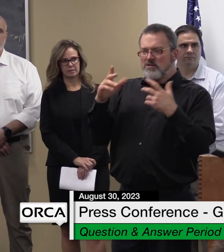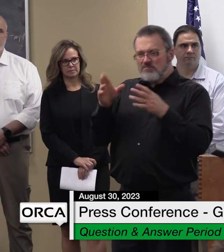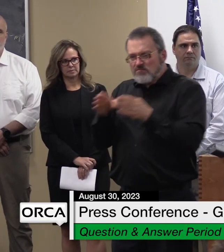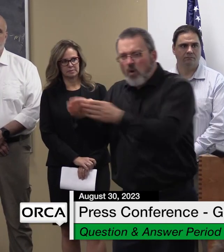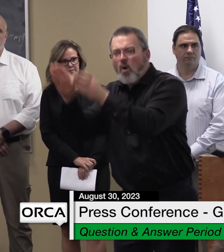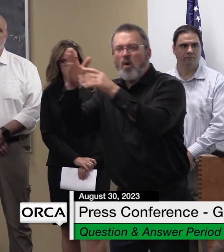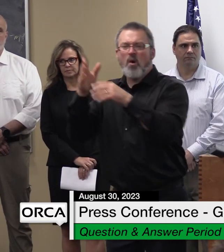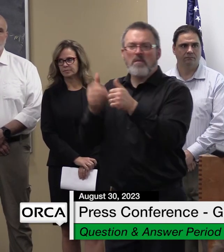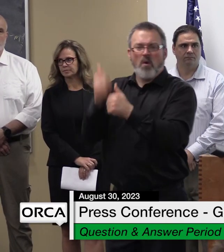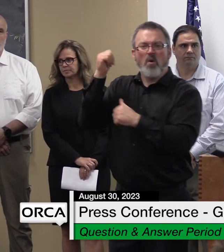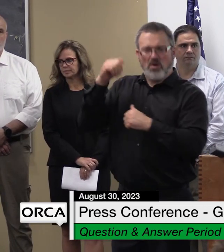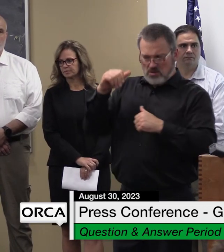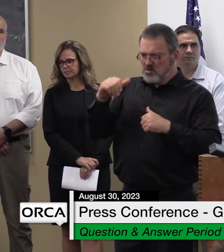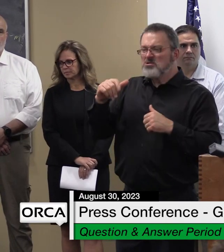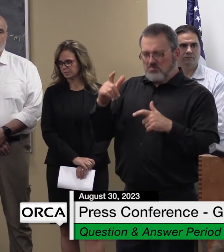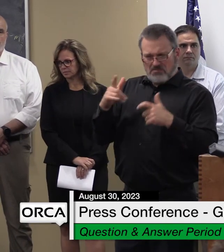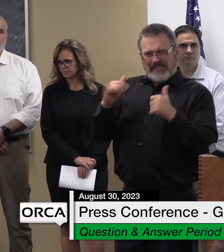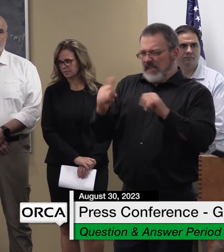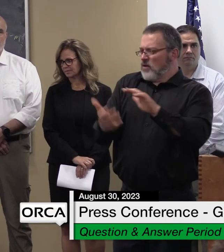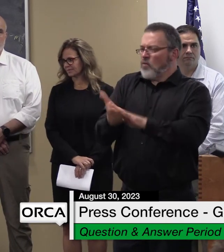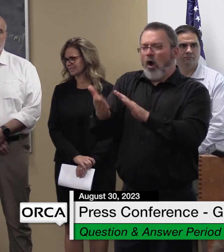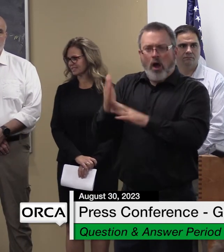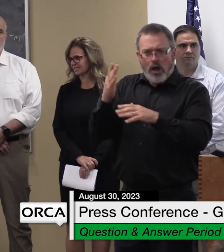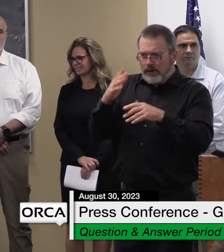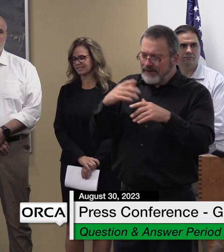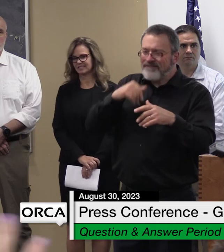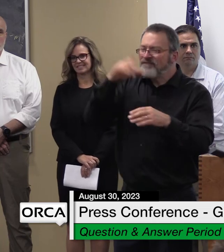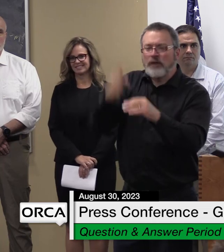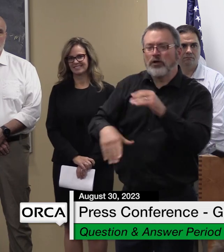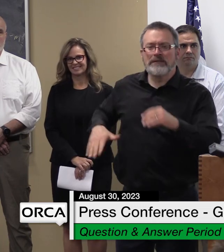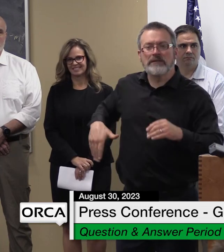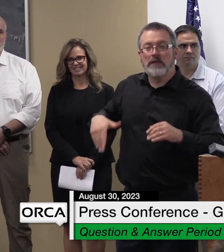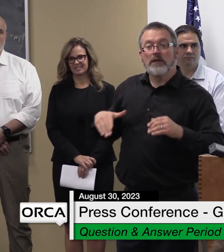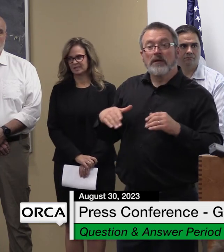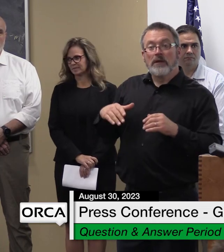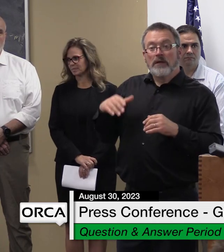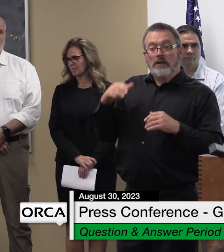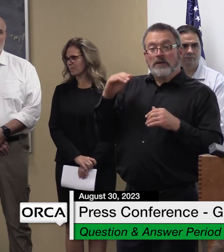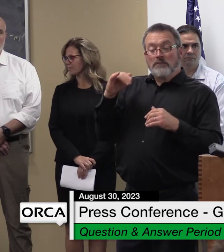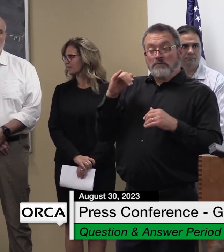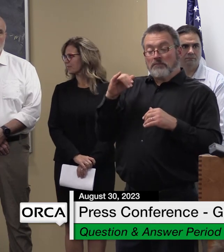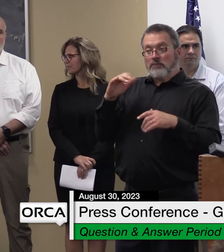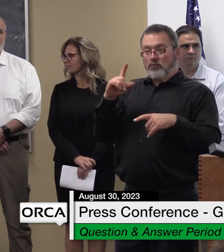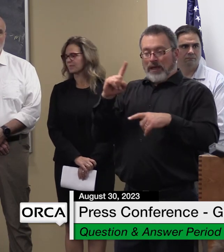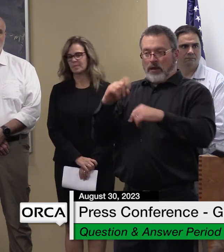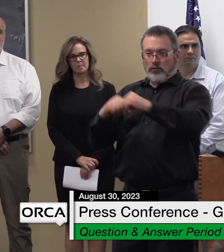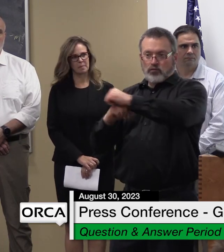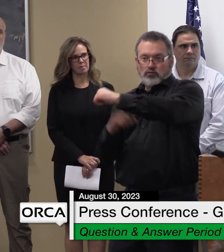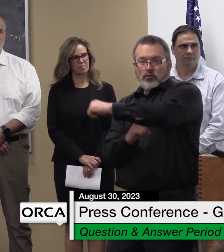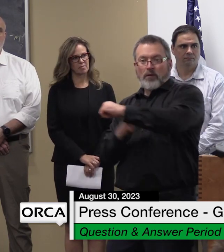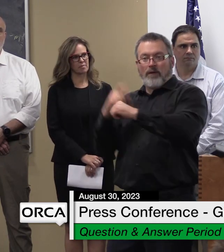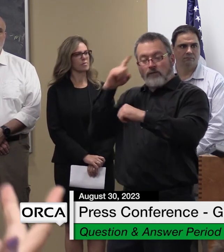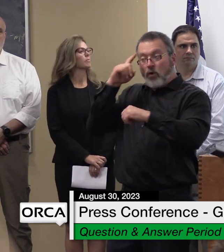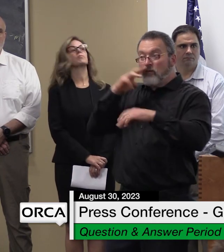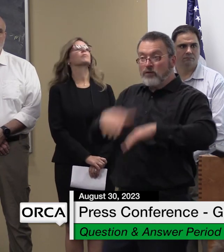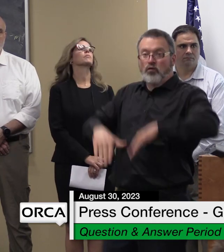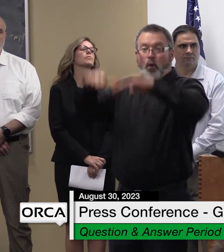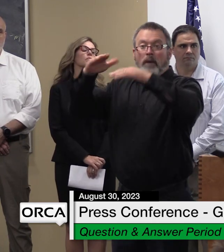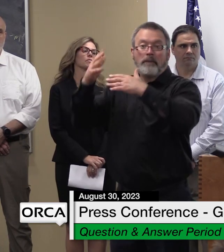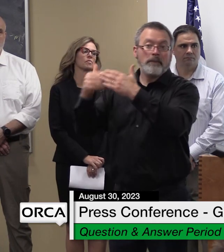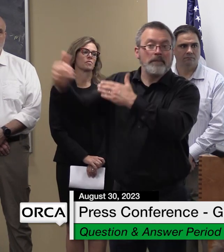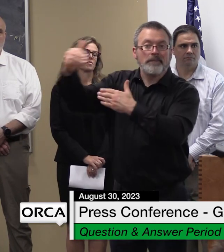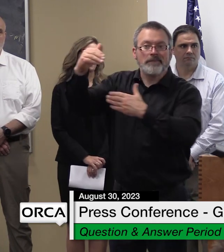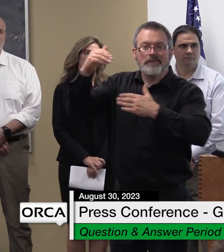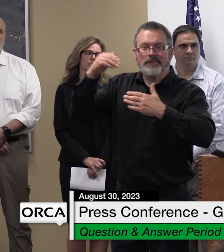some time. Even the storm infrastructure, if you think about it, I would imagine with the amount of rain we just had over the last couple of hours